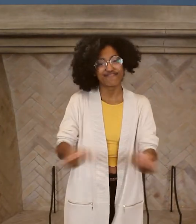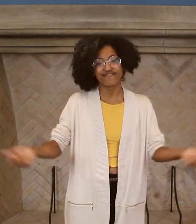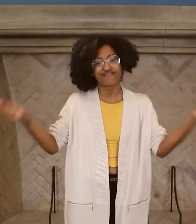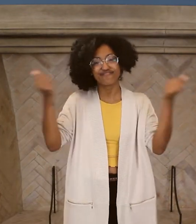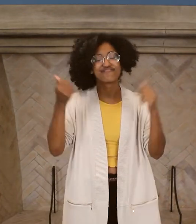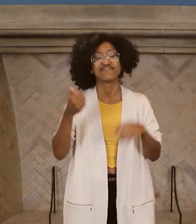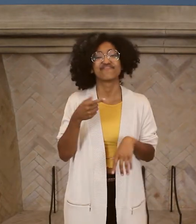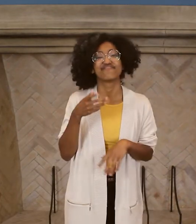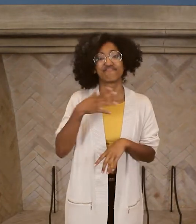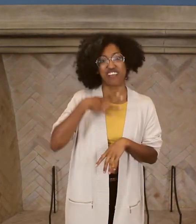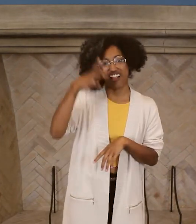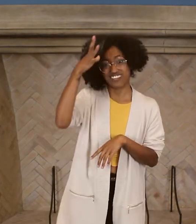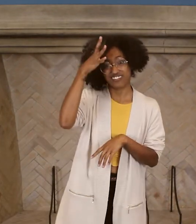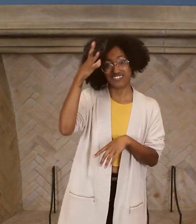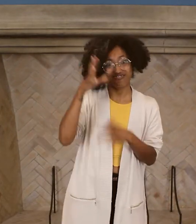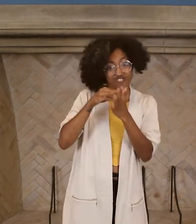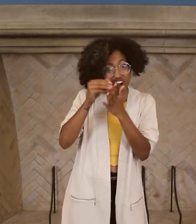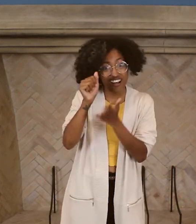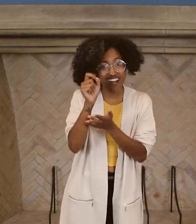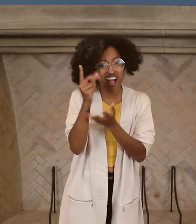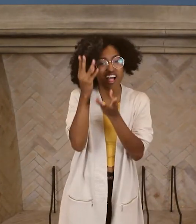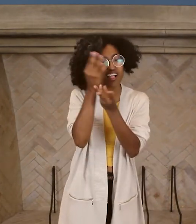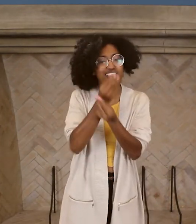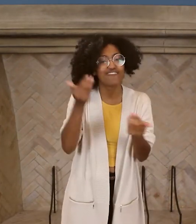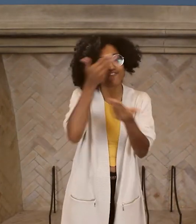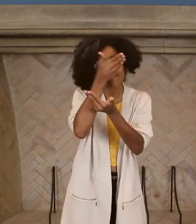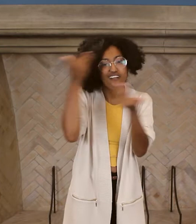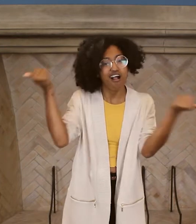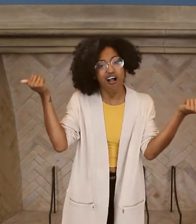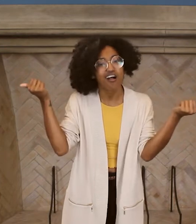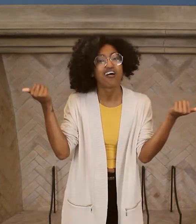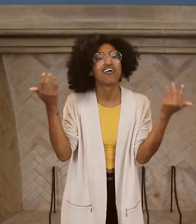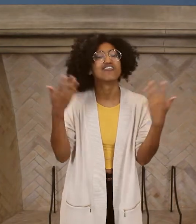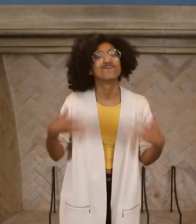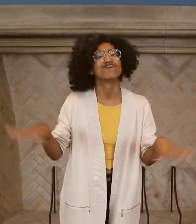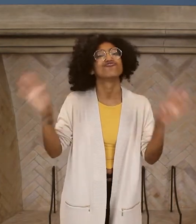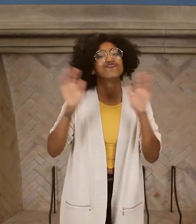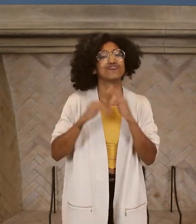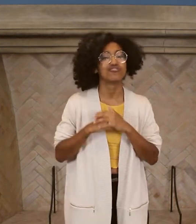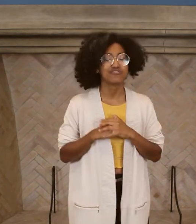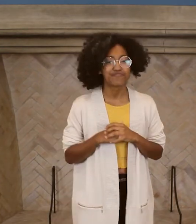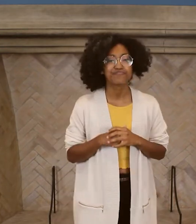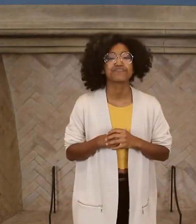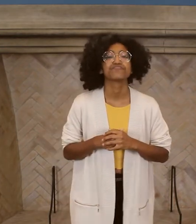Then later, they drifted their own separate ways, and my dad forgot his ASL skills.